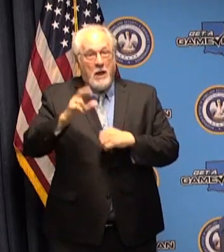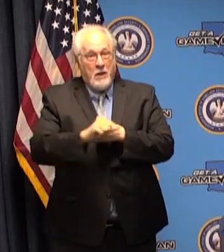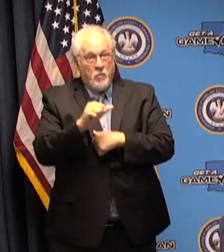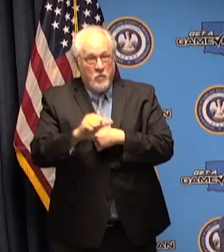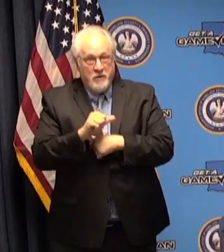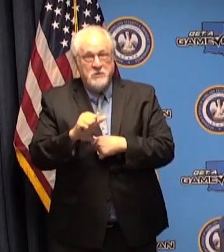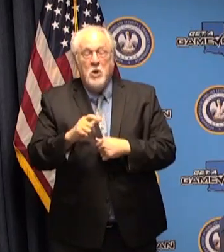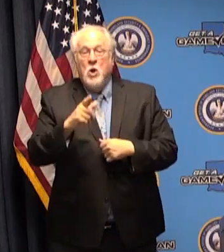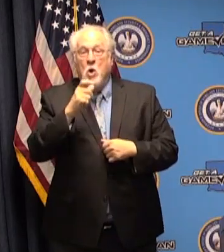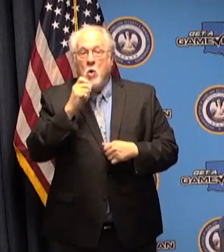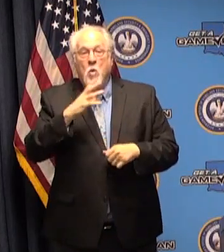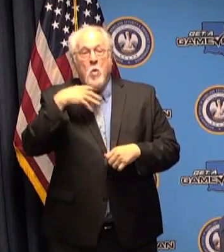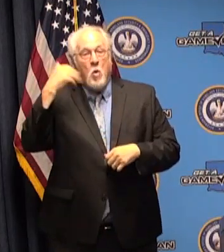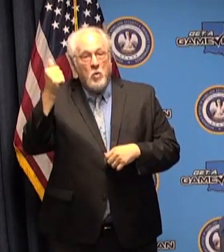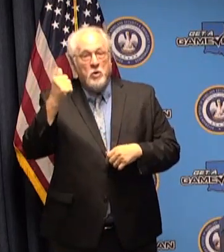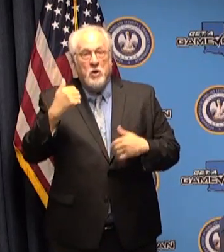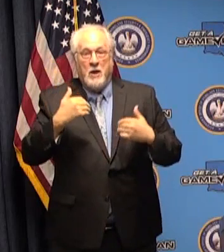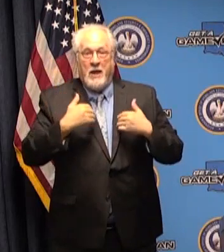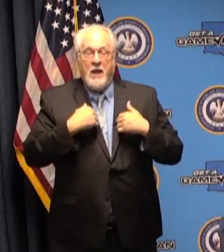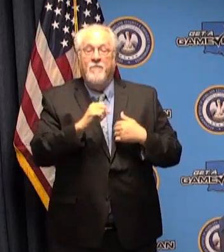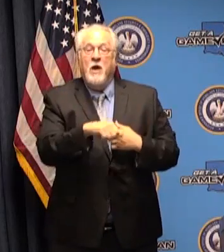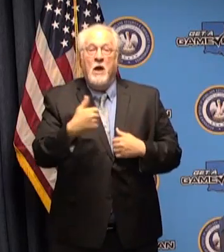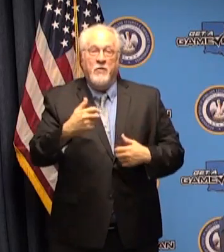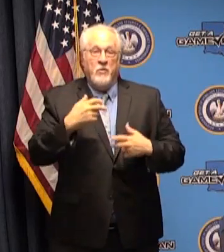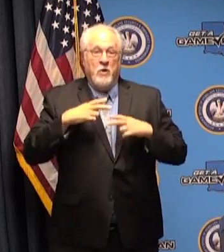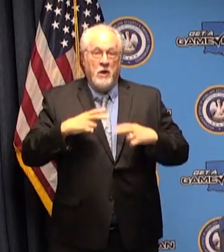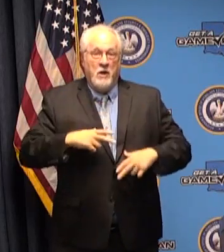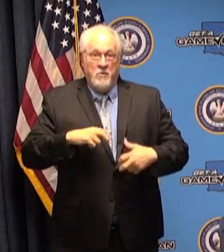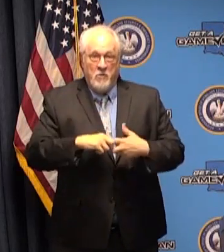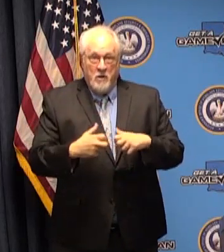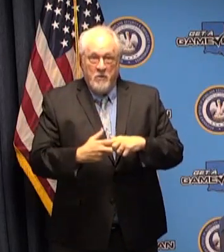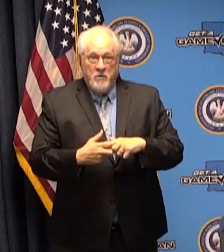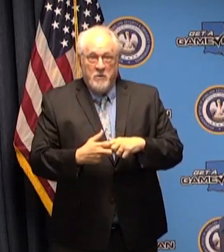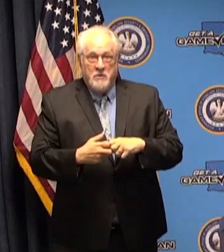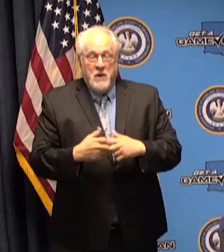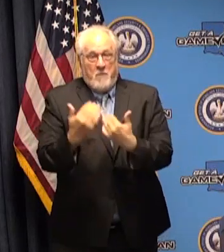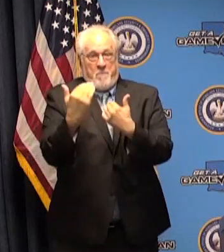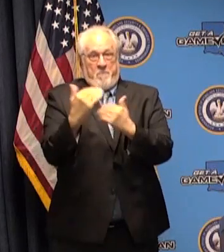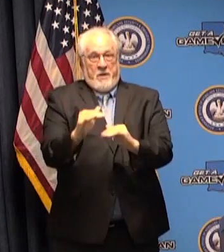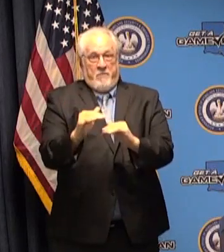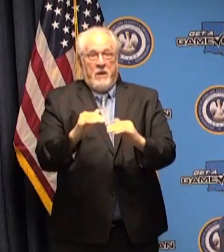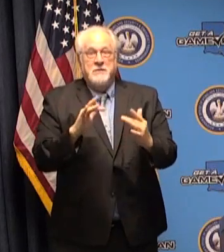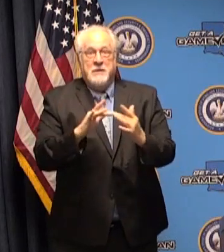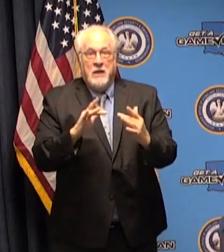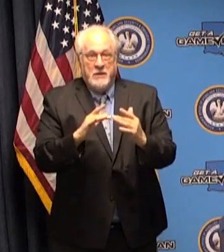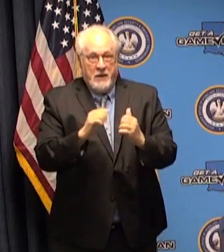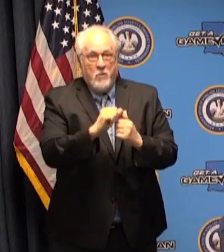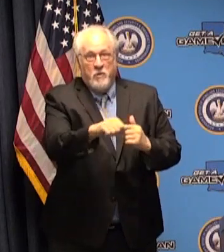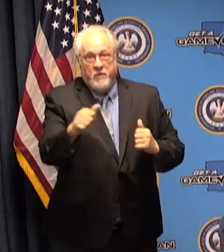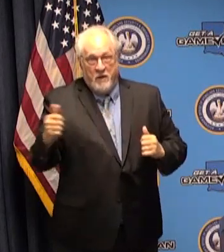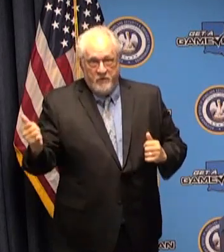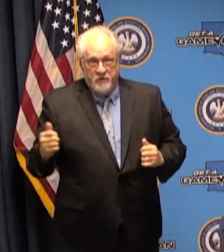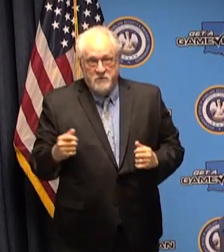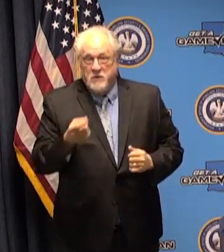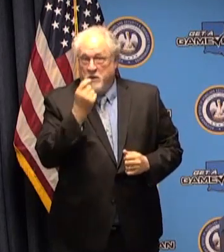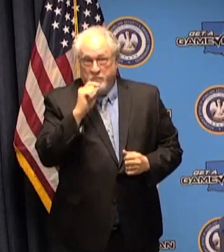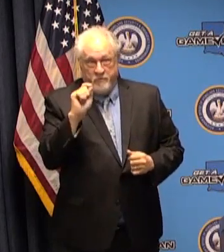risk, those who are older and those who have underlying chronic health conditions, to minimize their contacts with others,